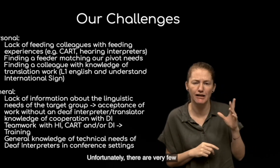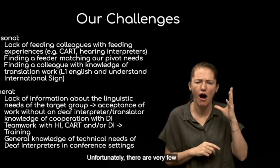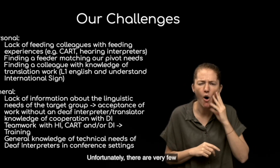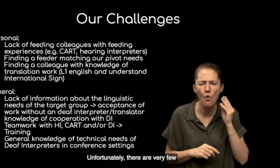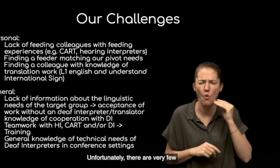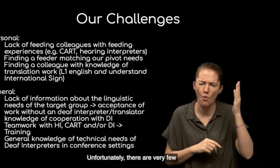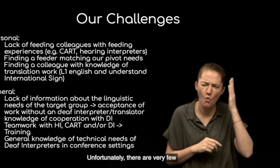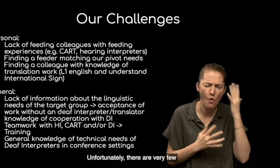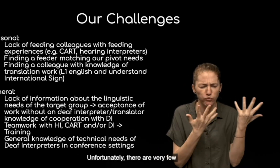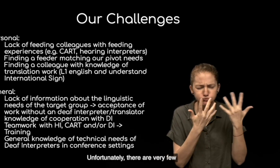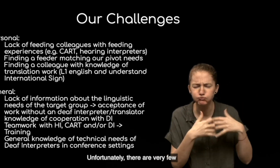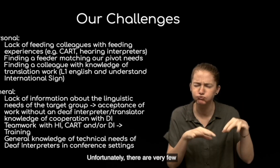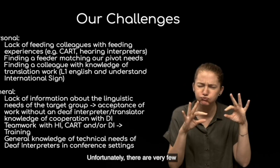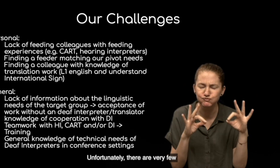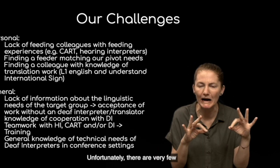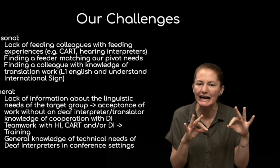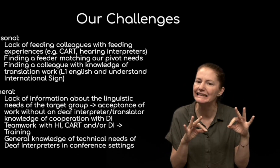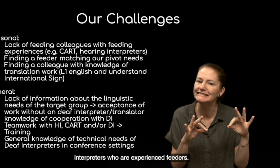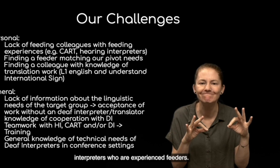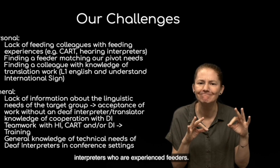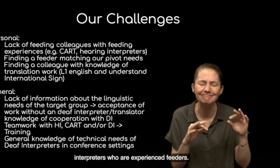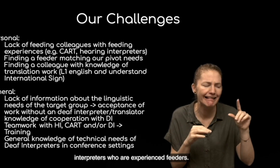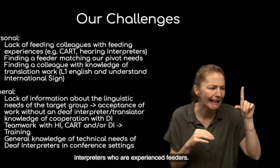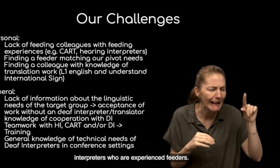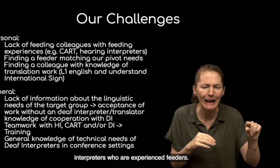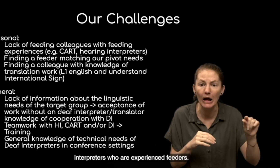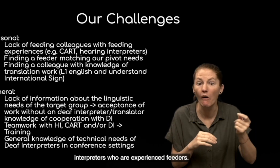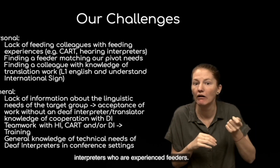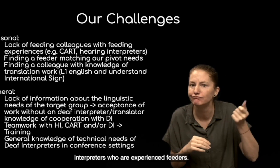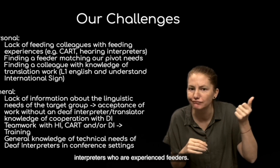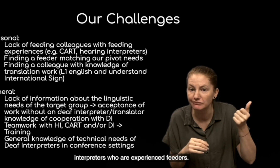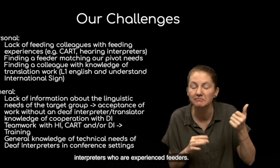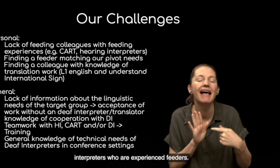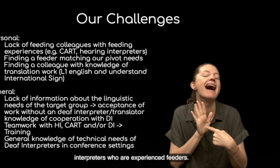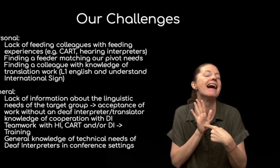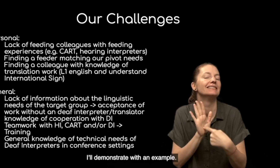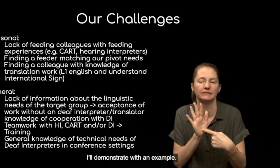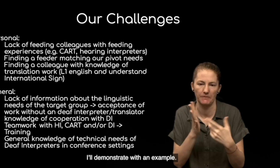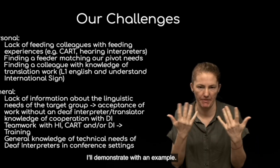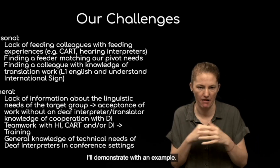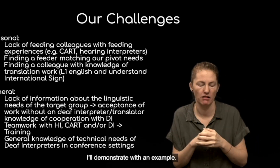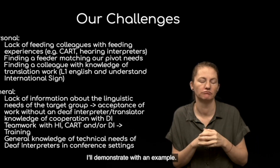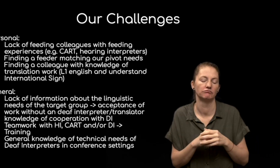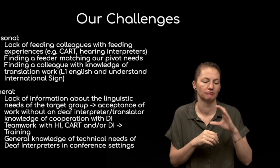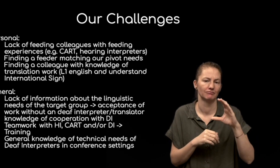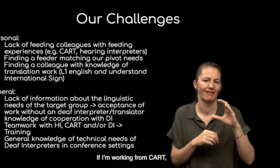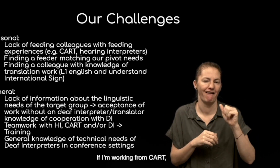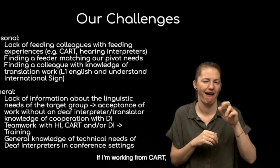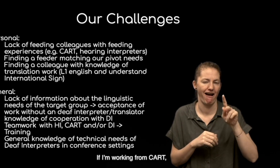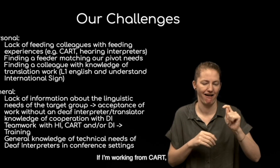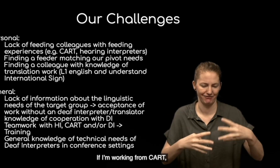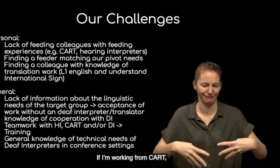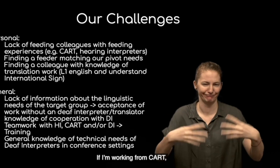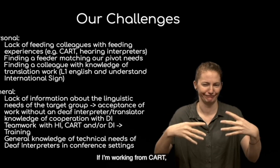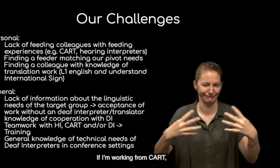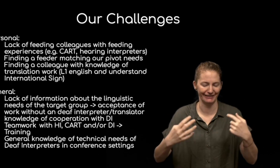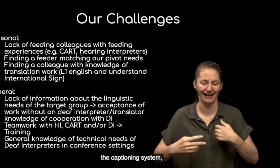are very few interpreters who are experienced feeders. I'll demonstrate with an example. If I'm working with CART, the